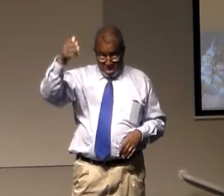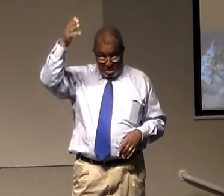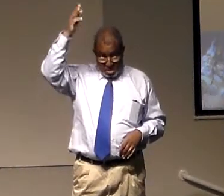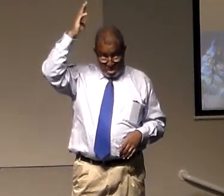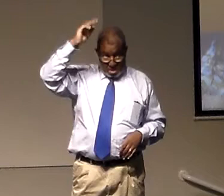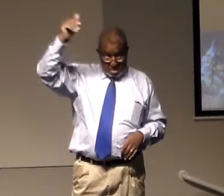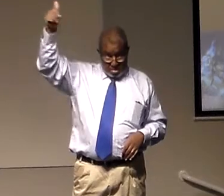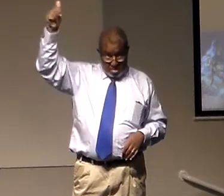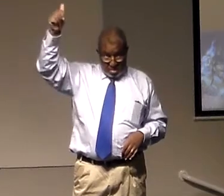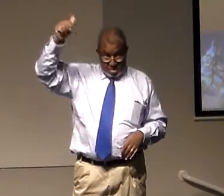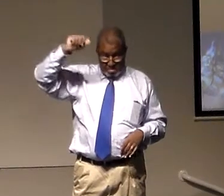fire